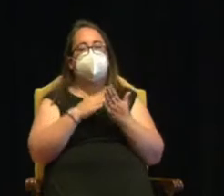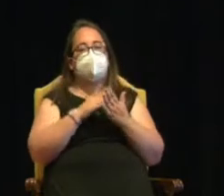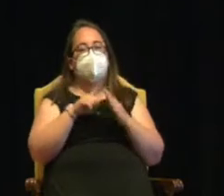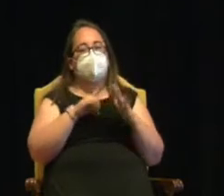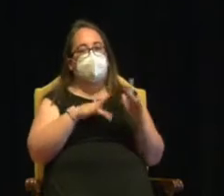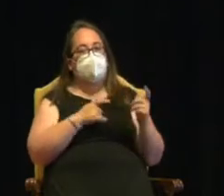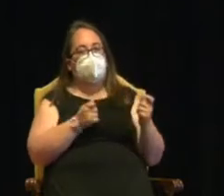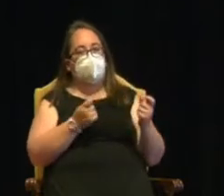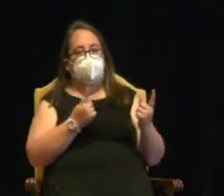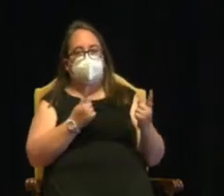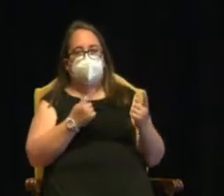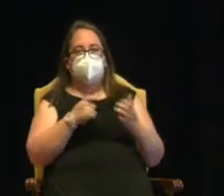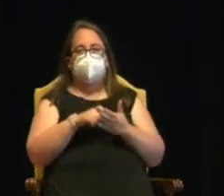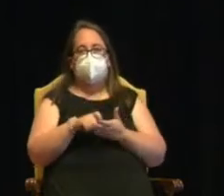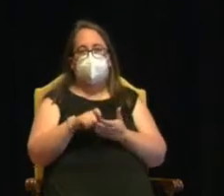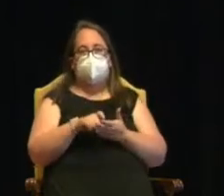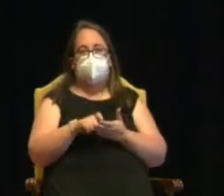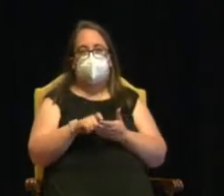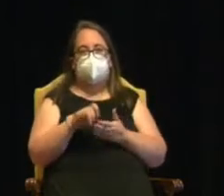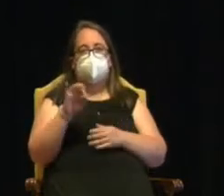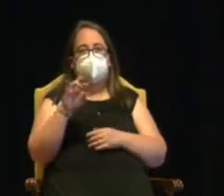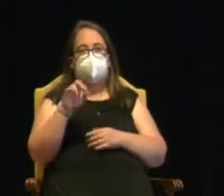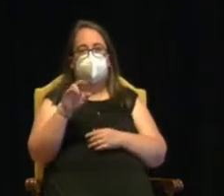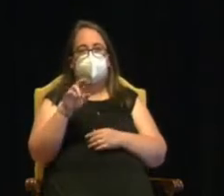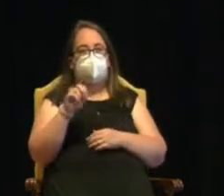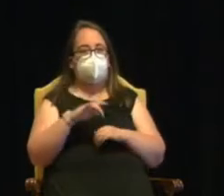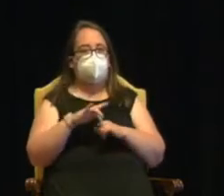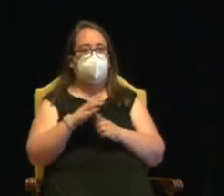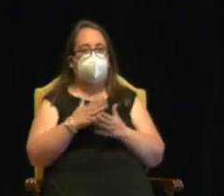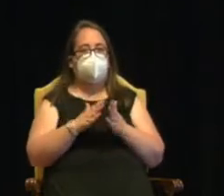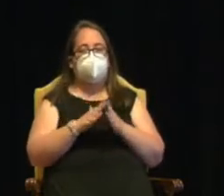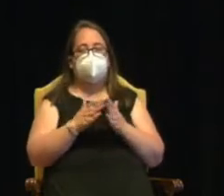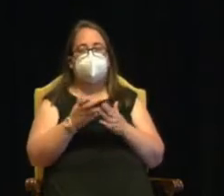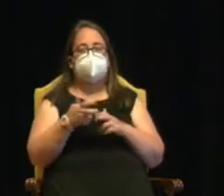empathy and writing. Franny, in the early part of the book, is sitting in a